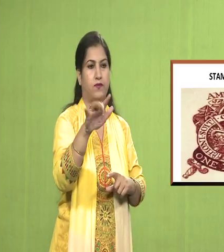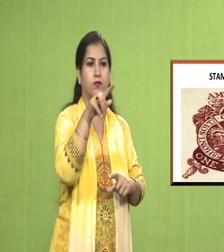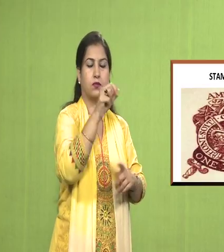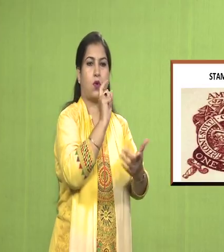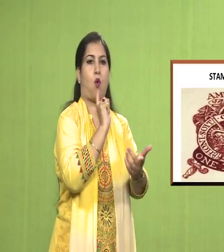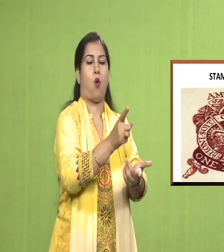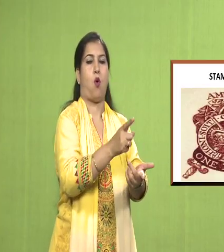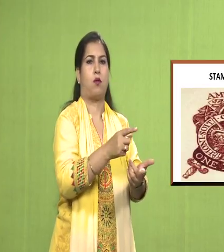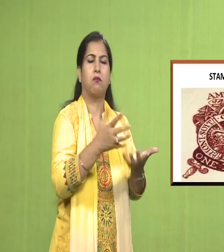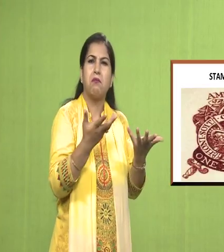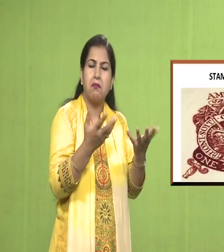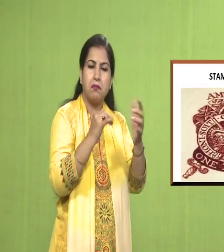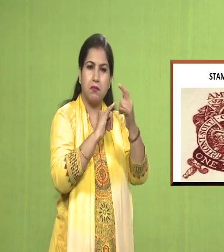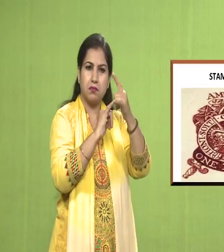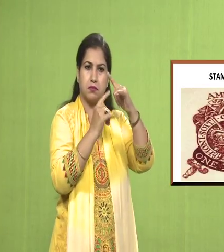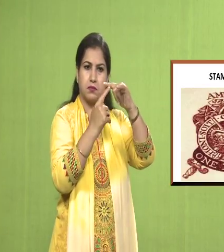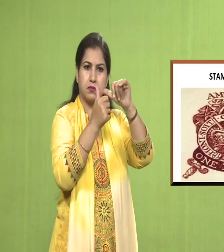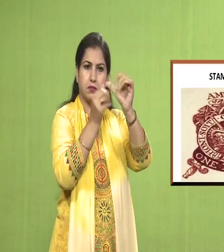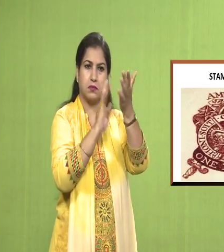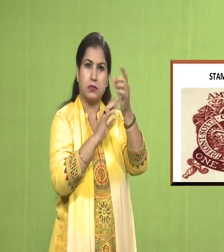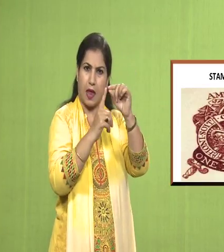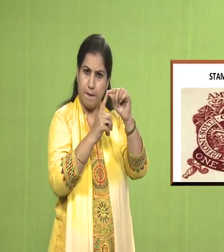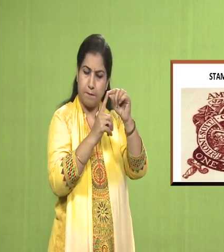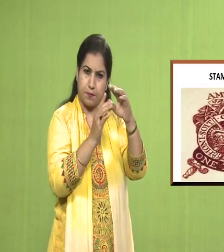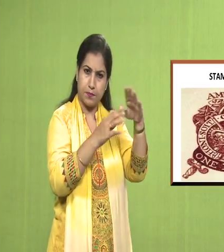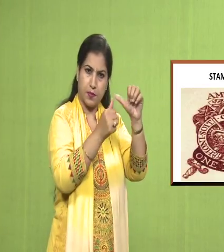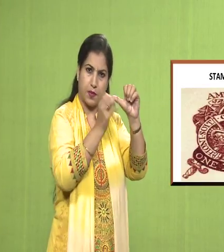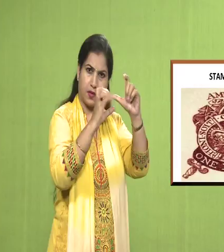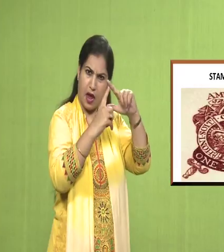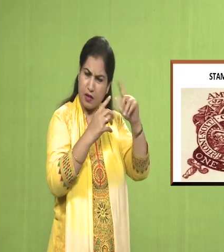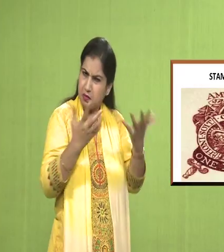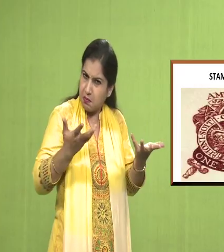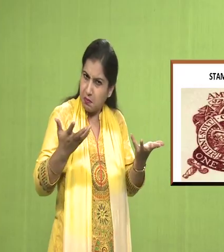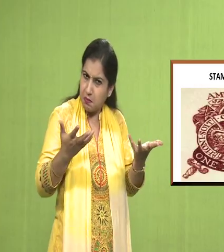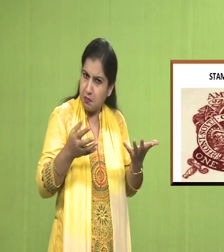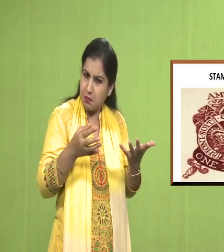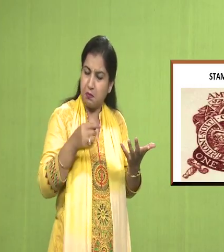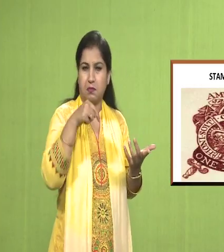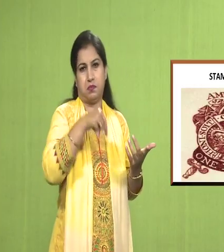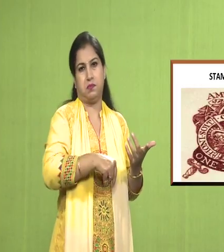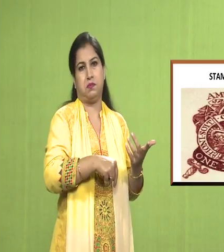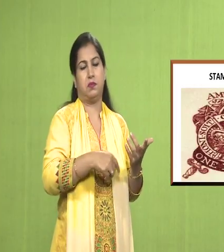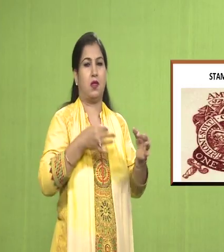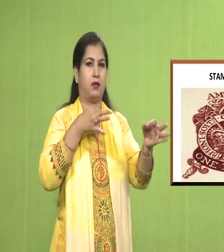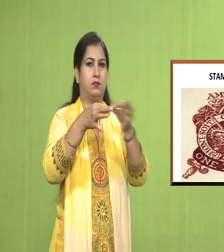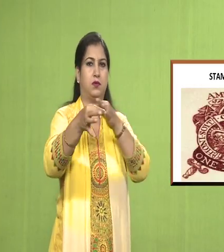Stamp Act? Now, what is this new term, Stamp Act? Well, let me explain it to